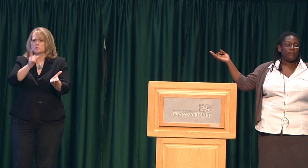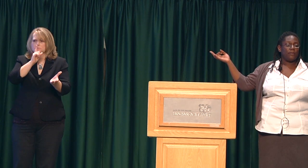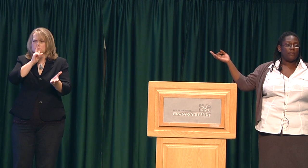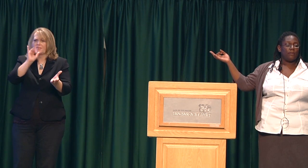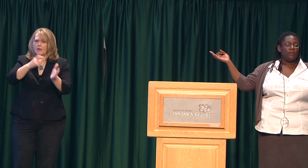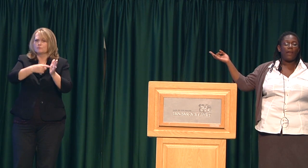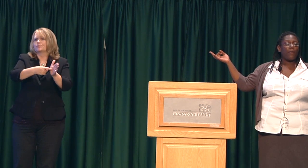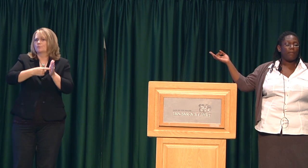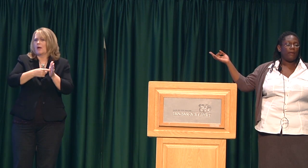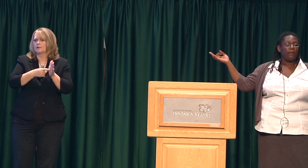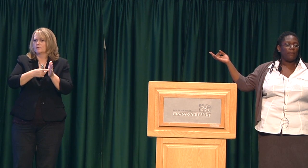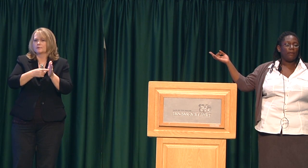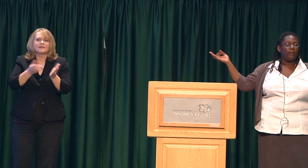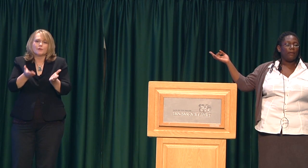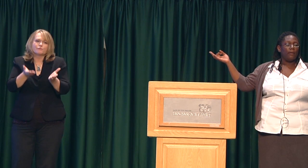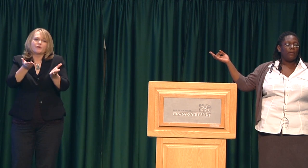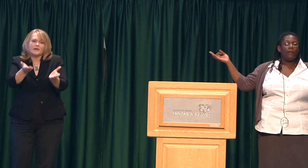requirements. They're not recommended.